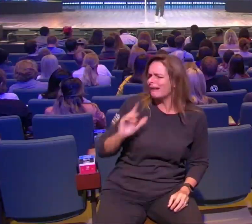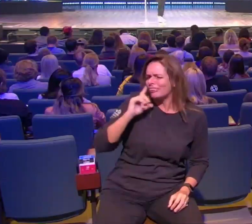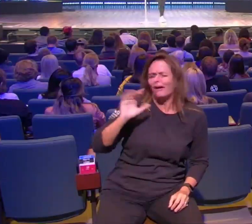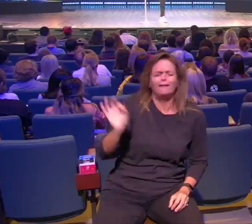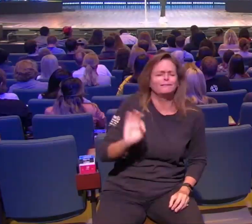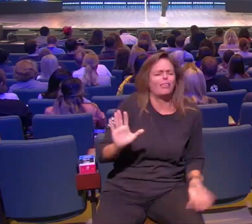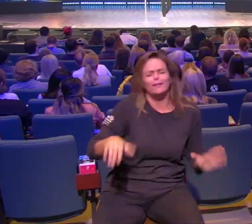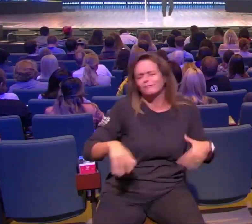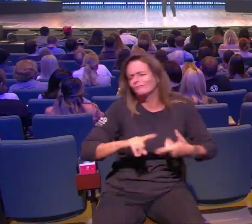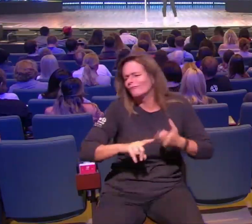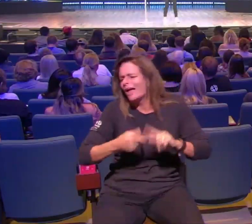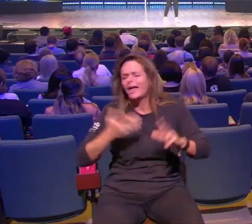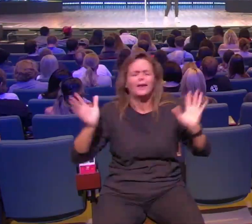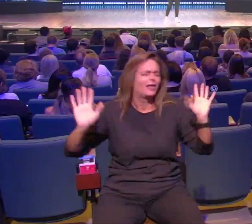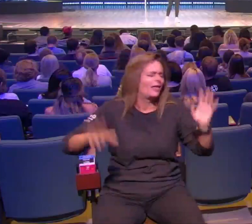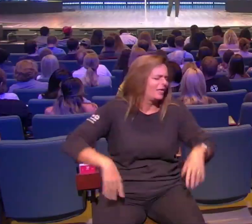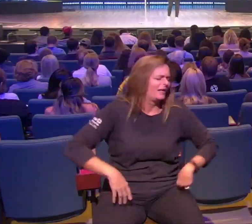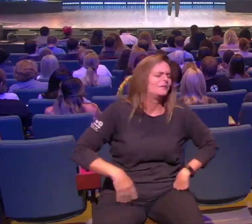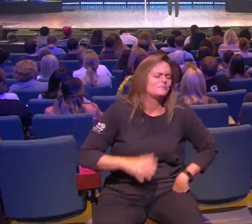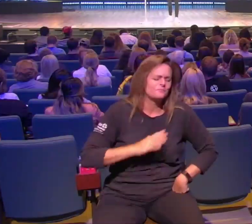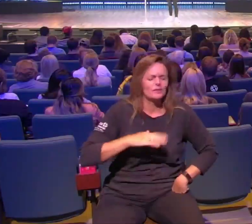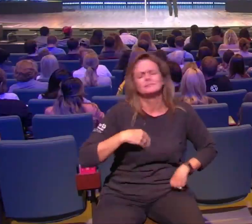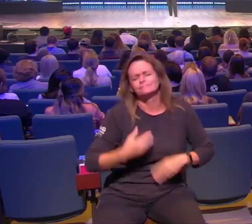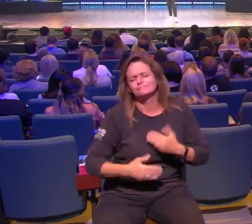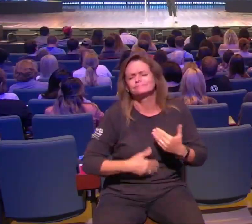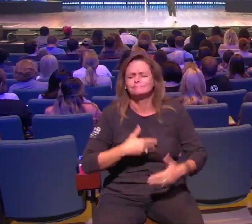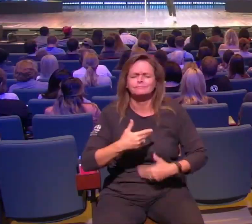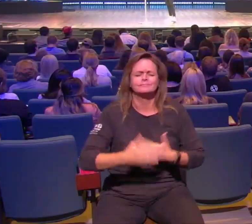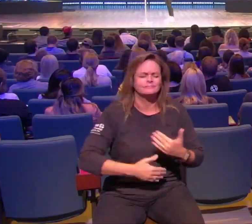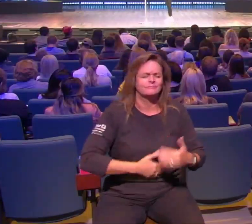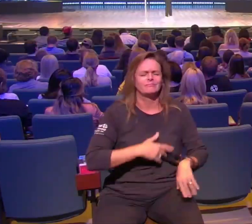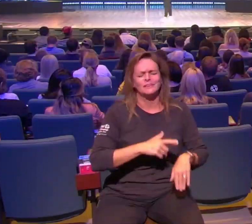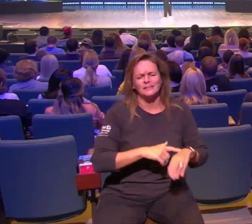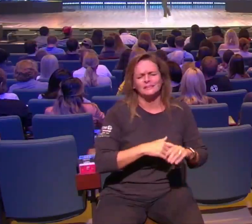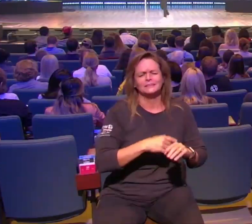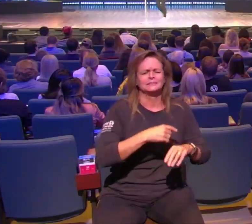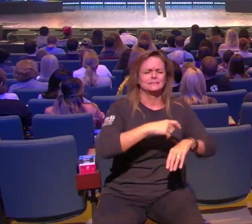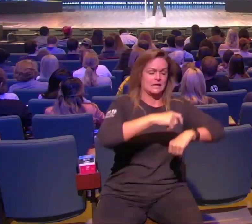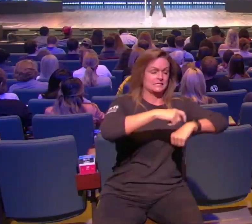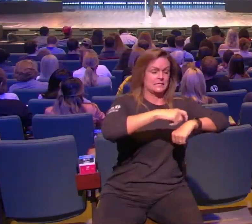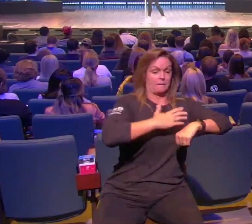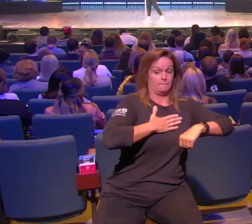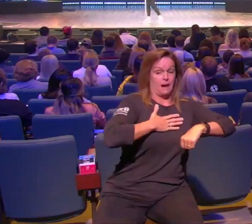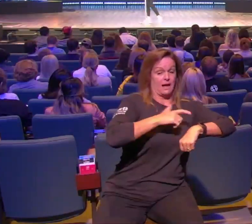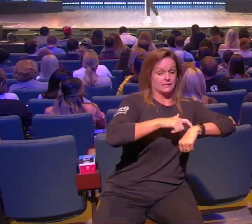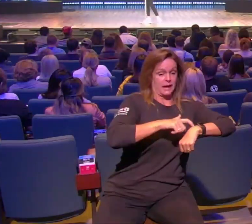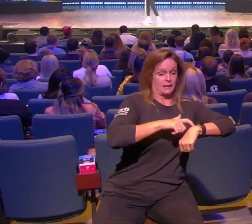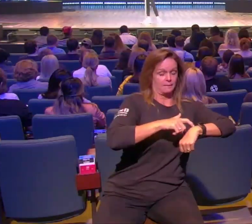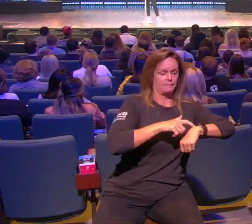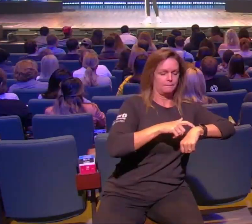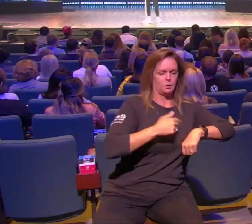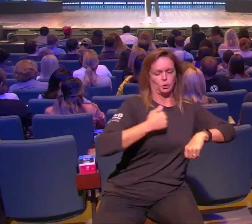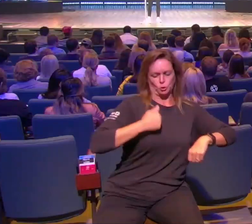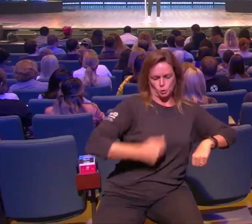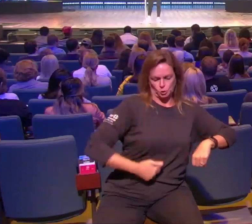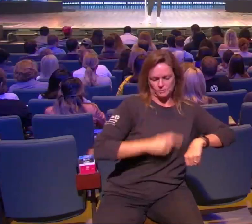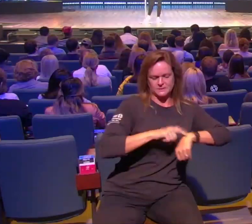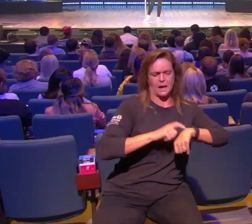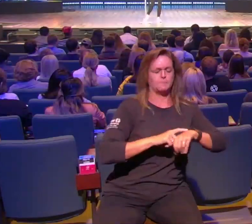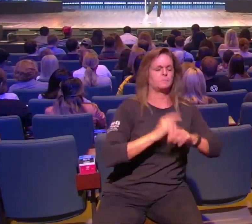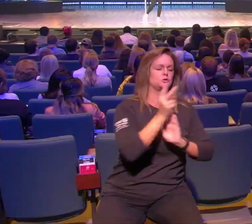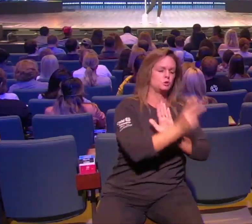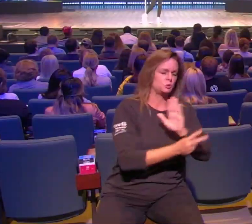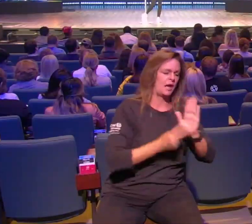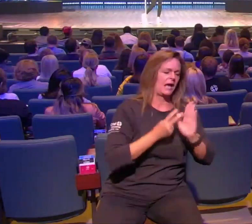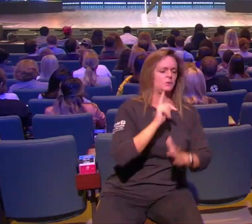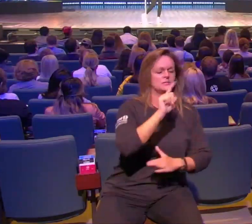all because of some lame excuse of not being up to it, or maybe because my expectations were too low, or I could have left my answer at